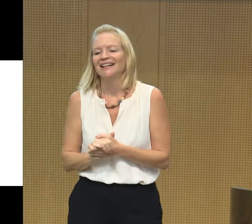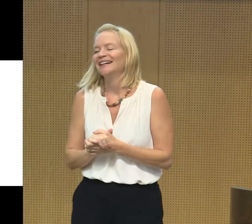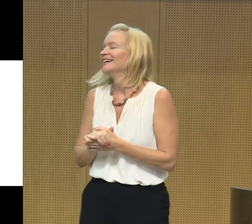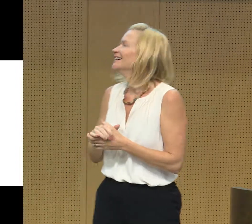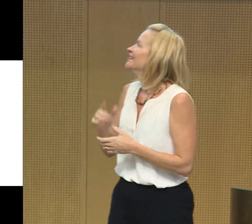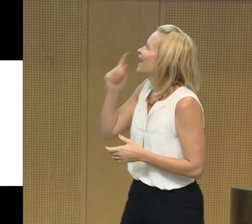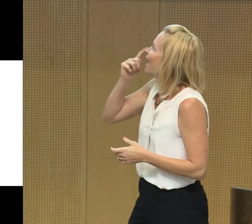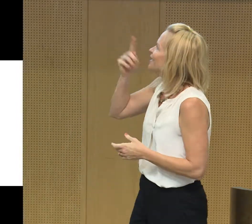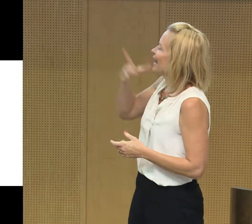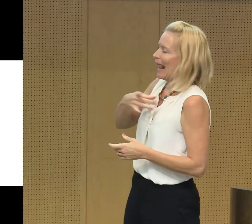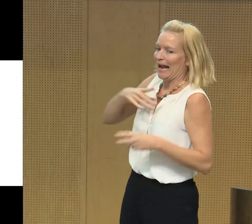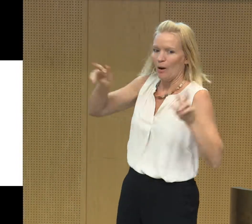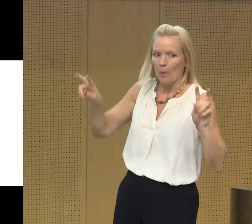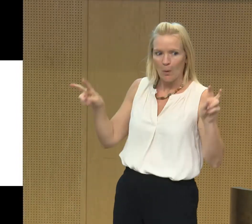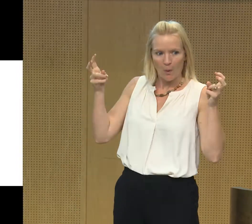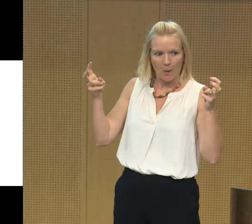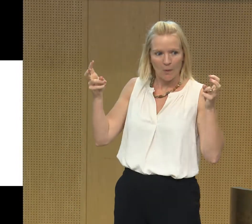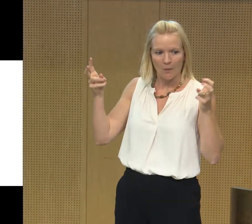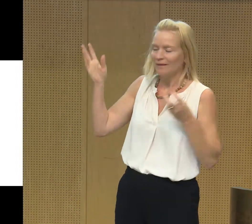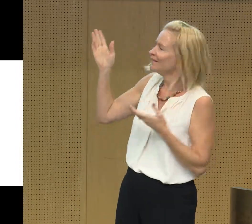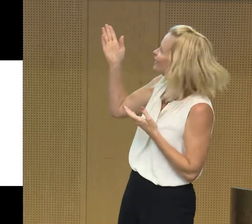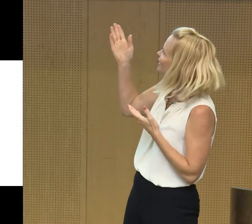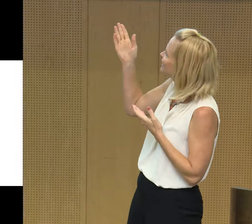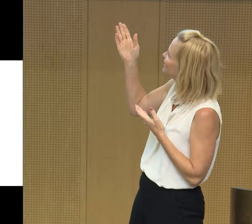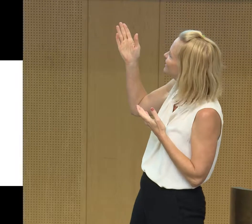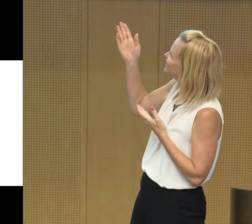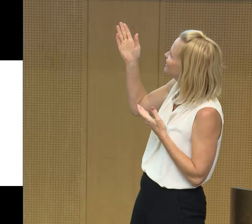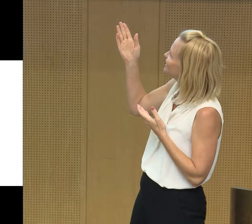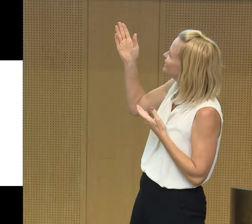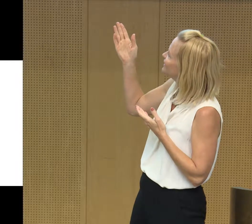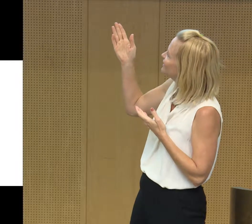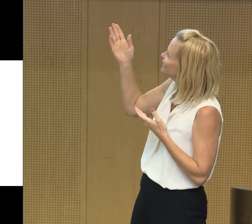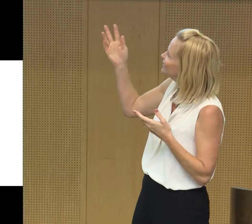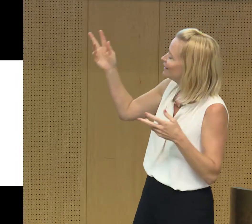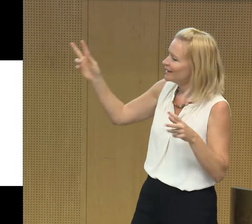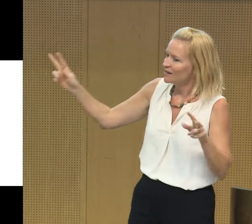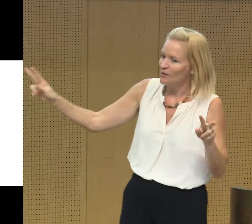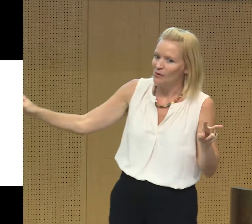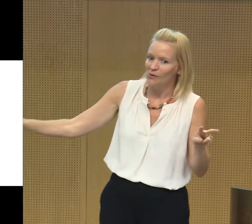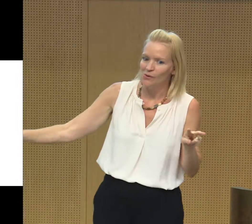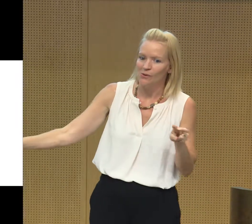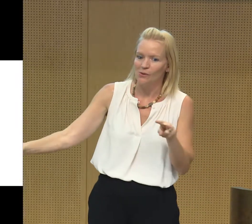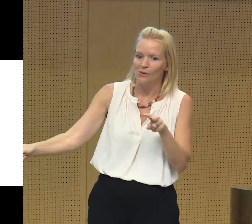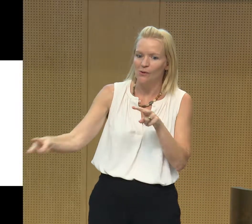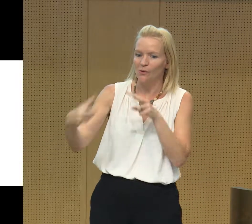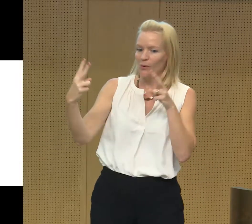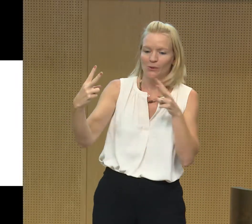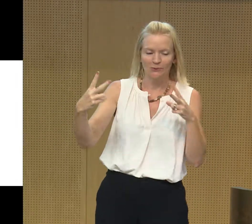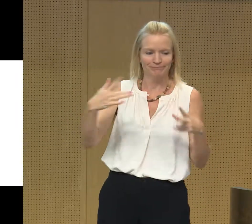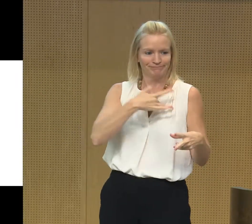First, I want to show you the pictures to introduce our eyes. Just take a second to read the quote.